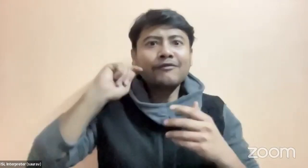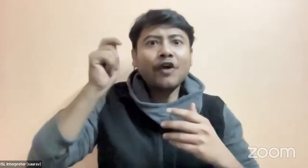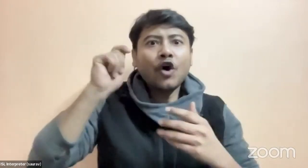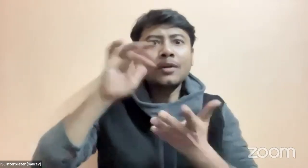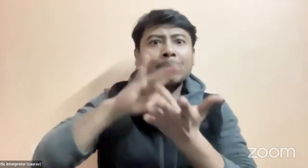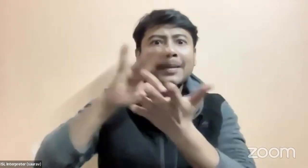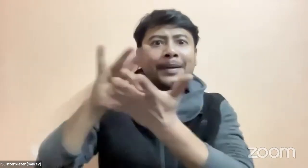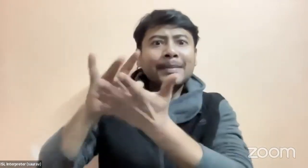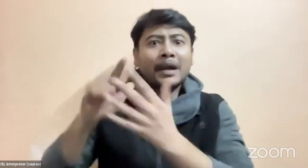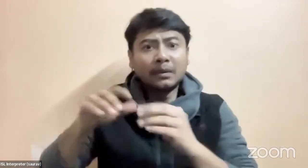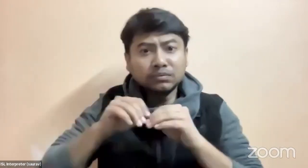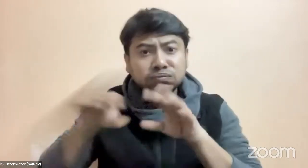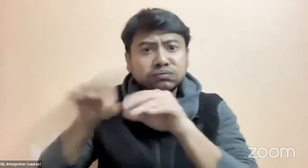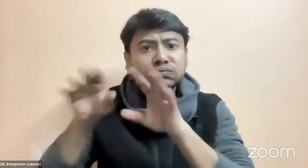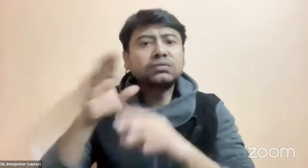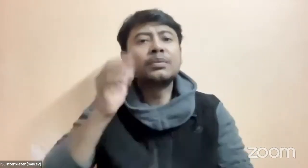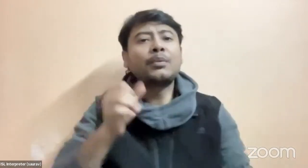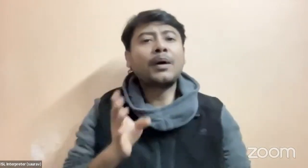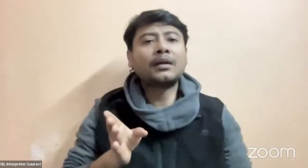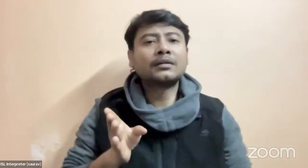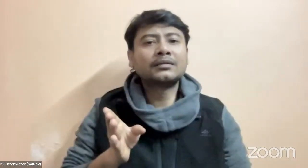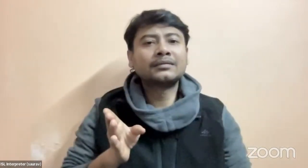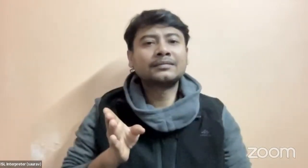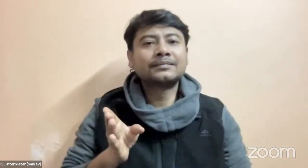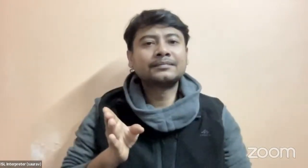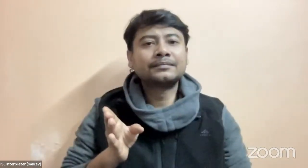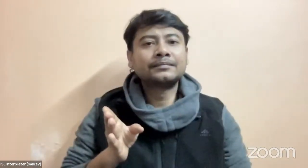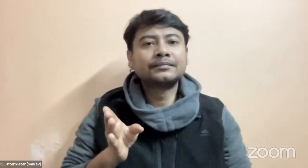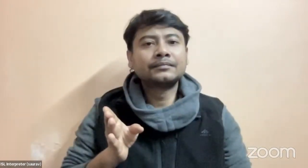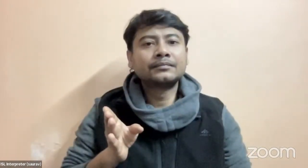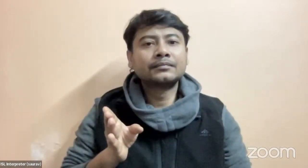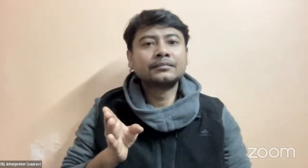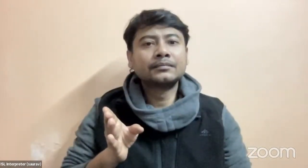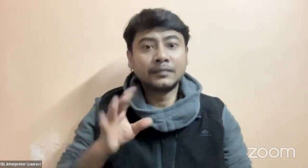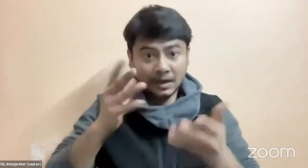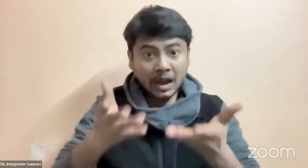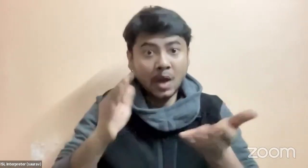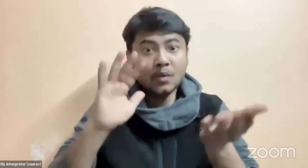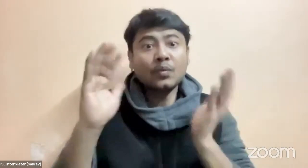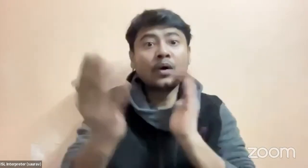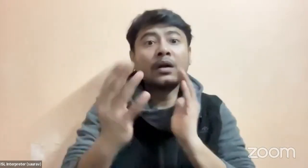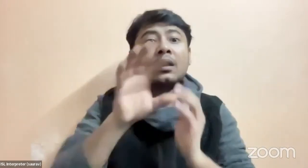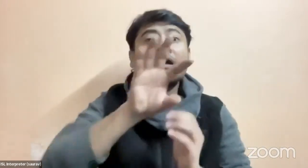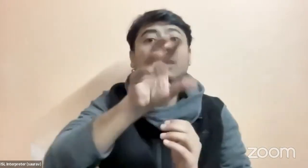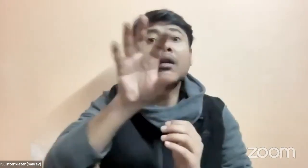You name any country, and Srila Prabhupada's devotees are present there.